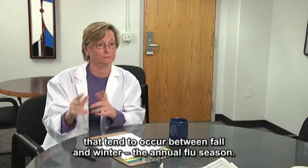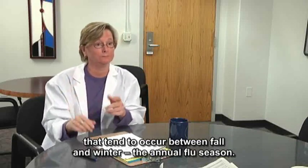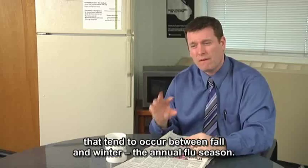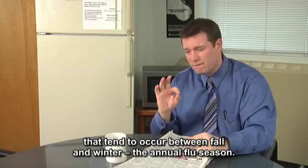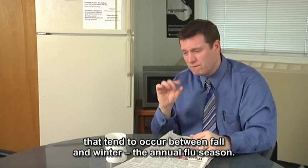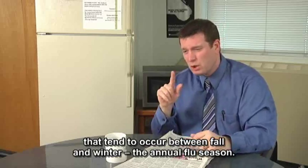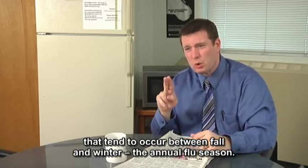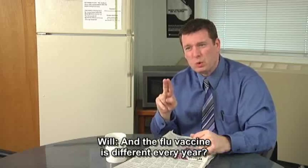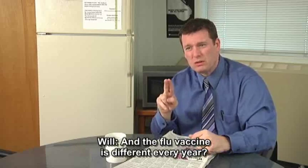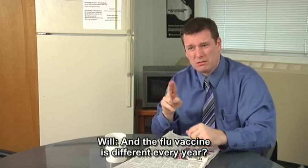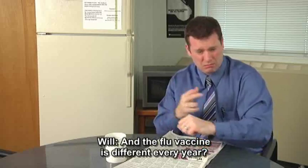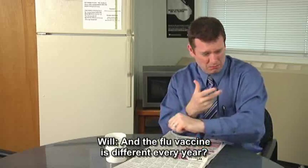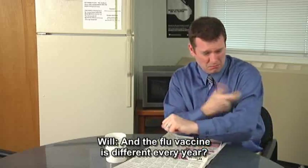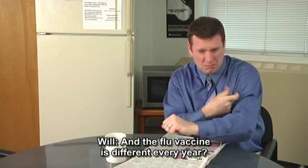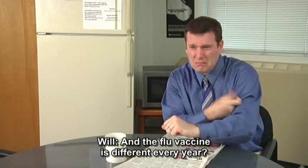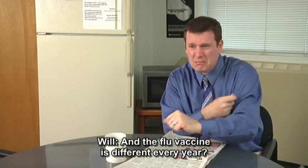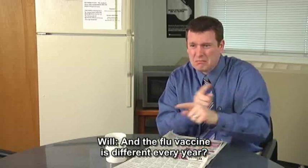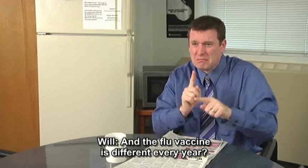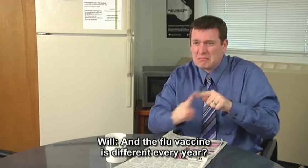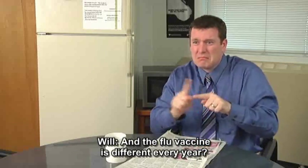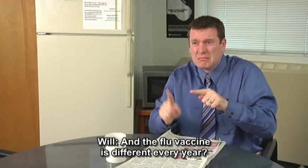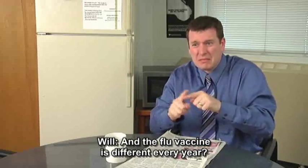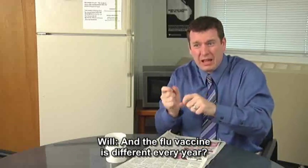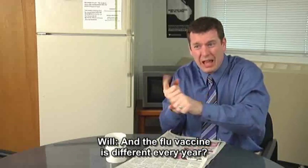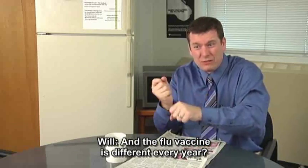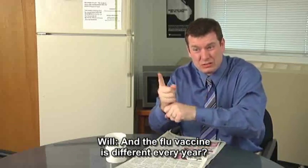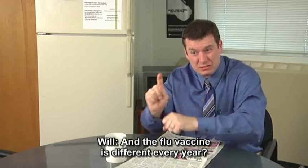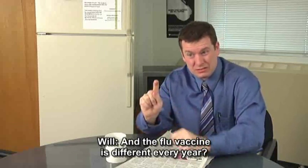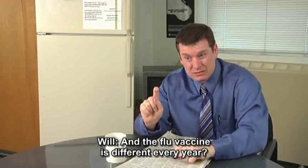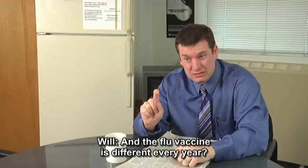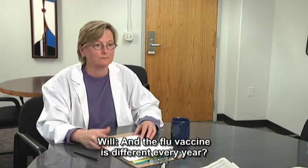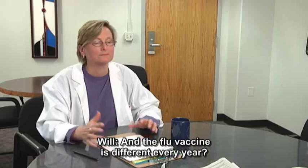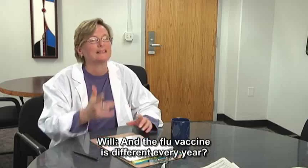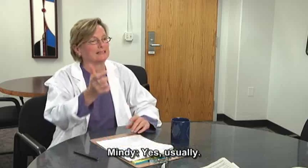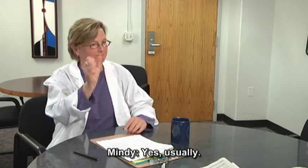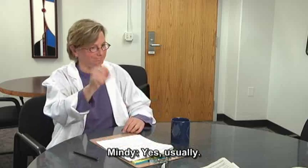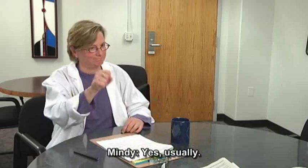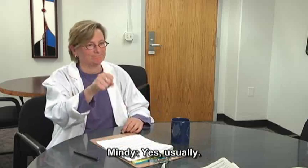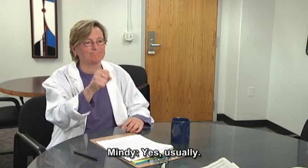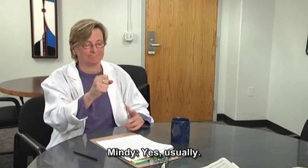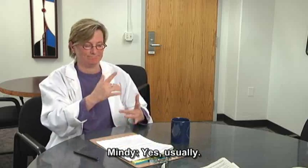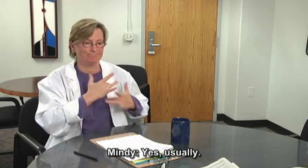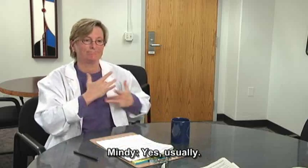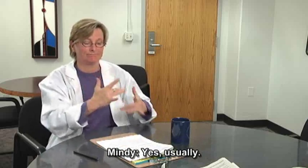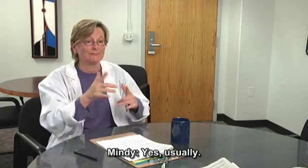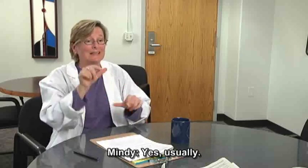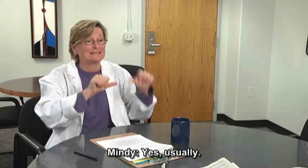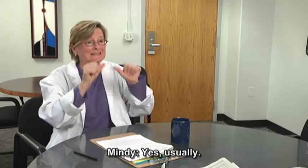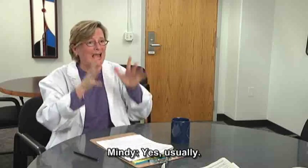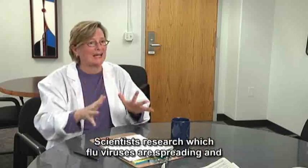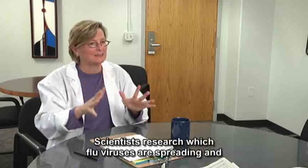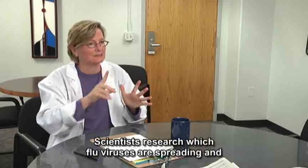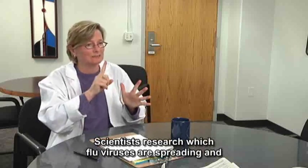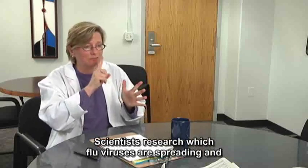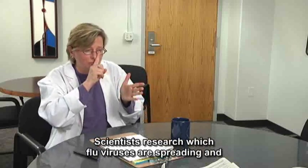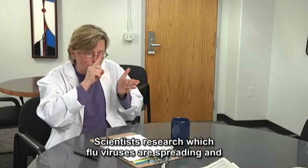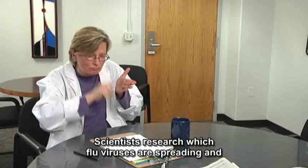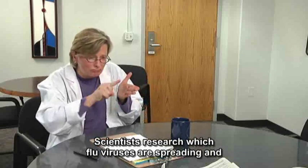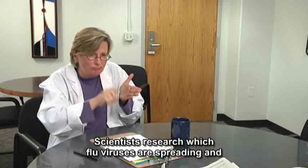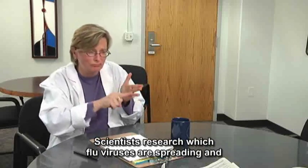And the flu vaccine is different every year? Yes, usually. Scientists research which flu